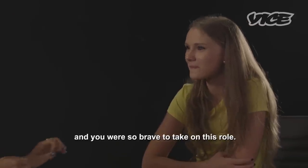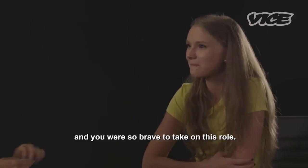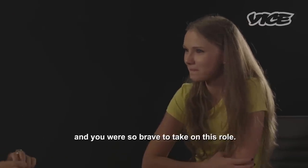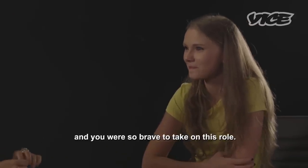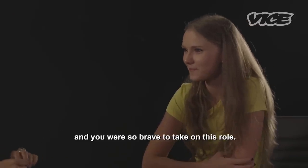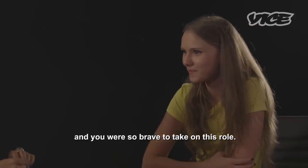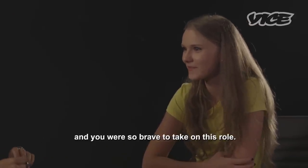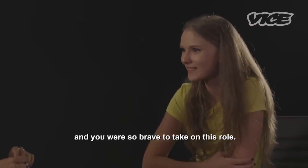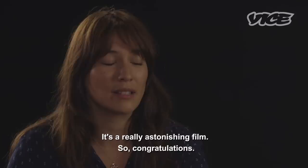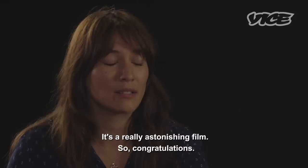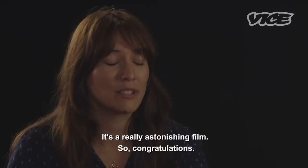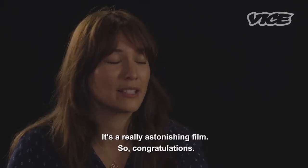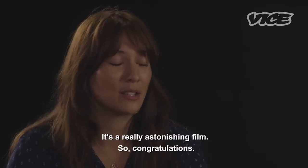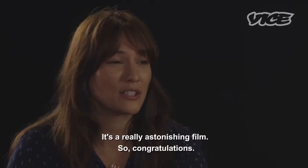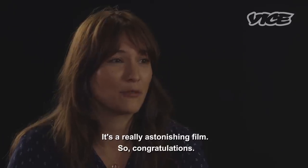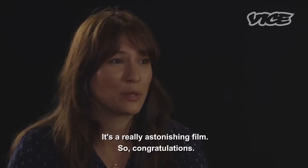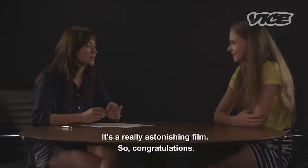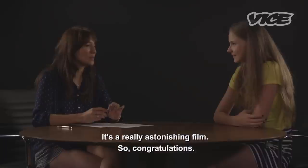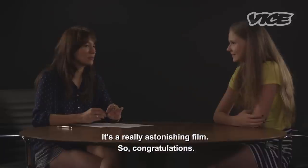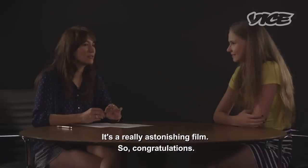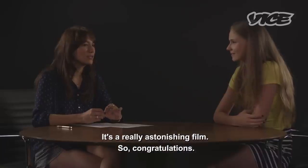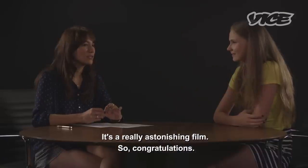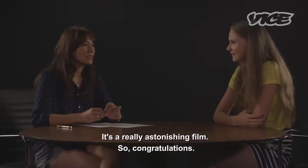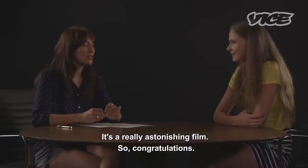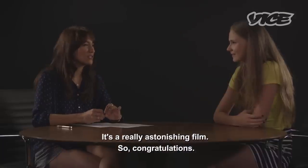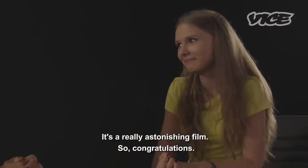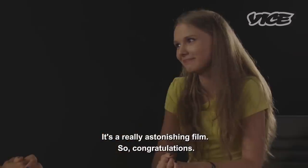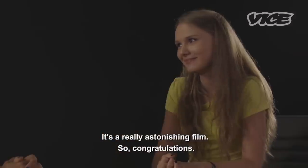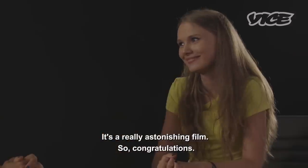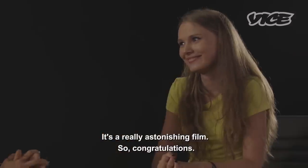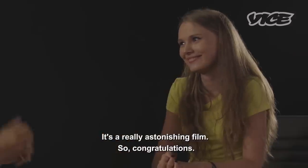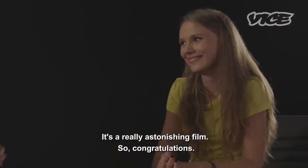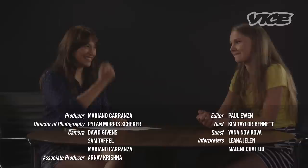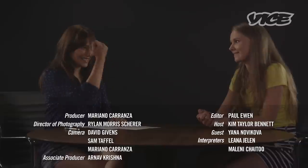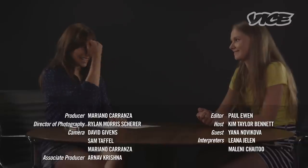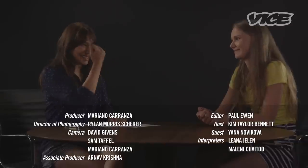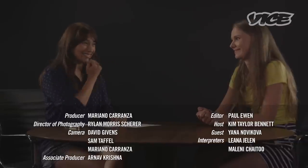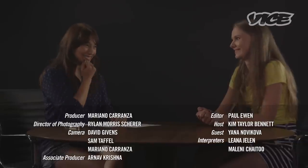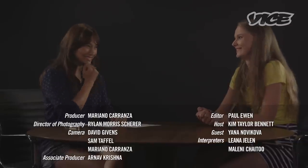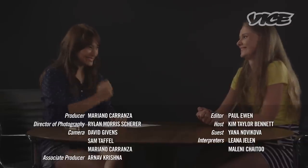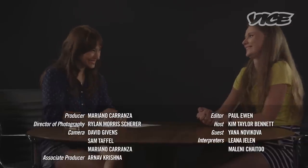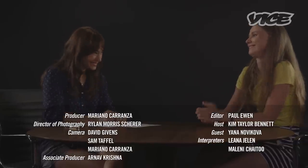to take on this role, and it's a really astonishing film, so congratulations. Thank you.